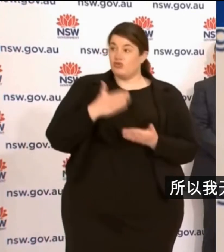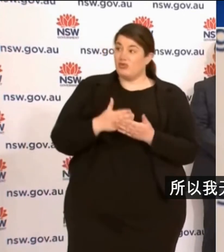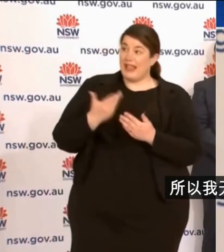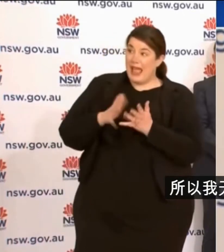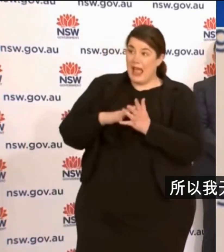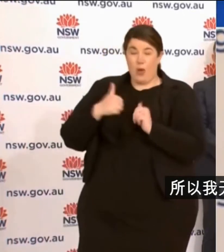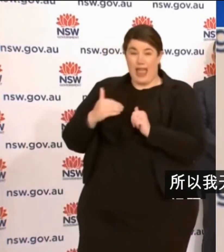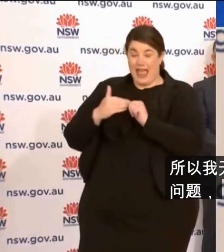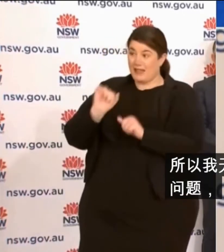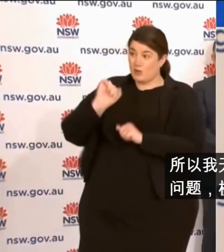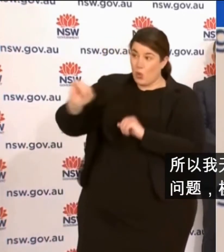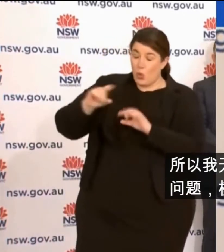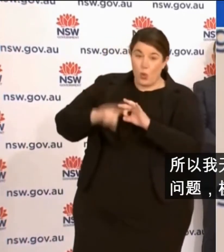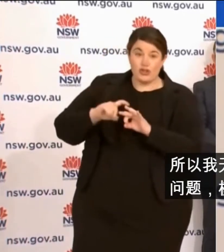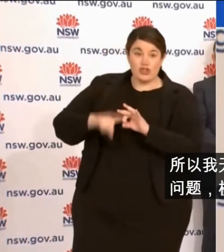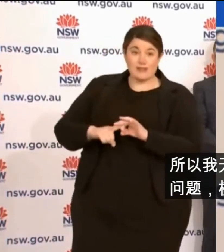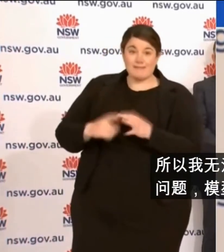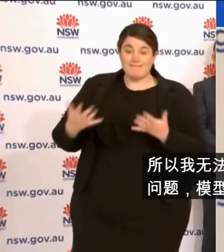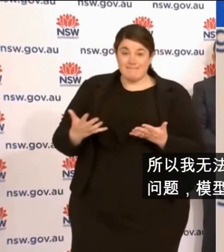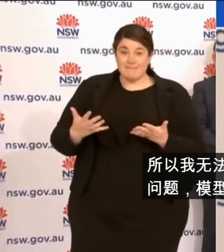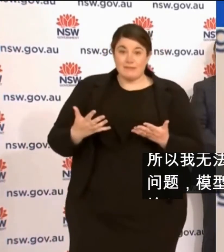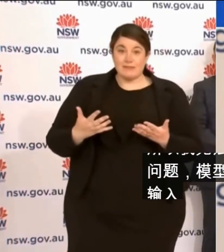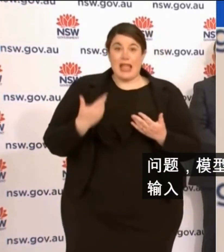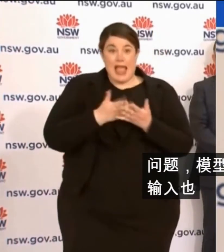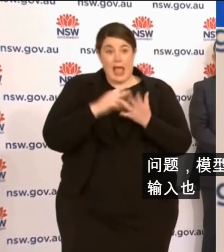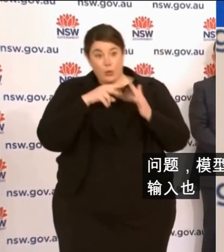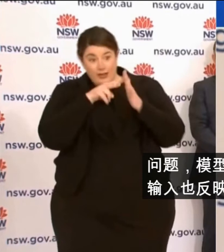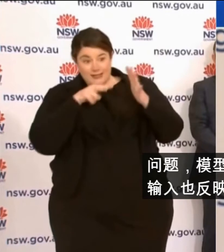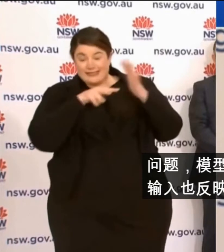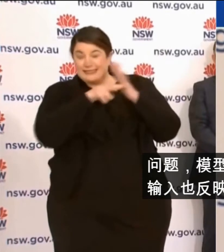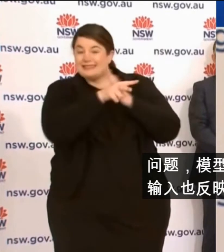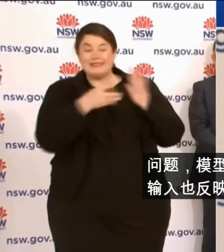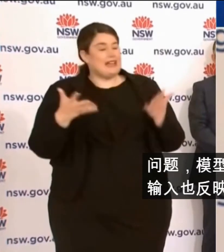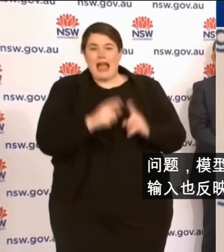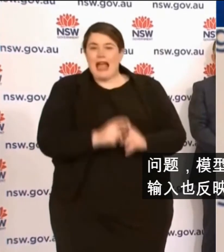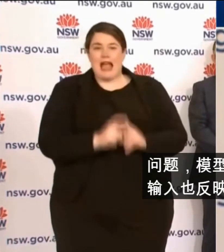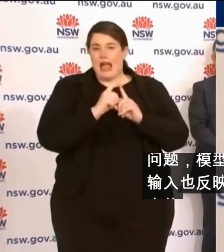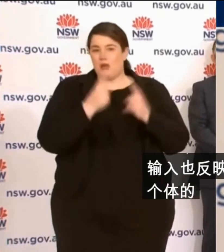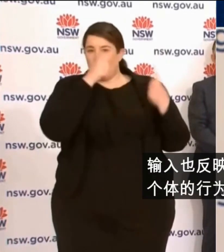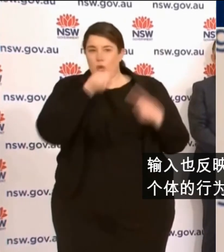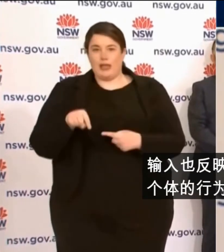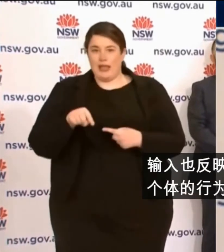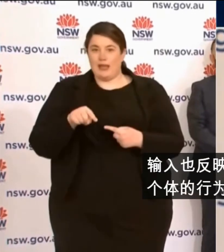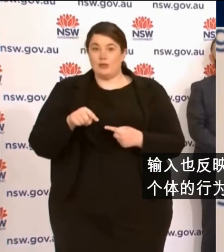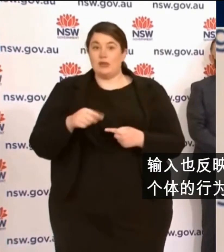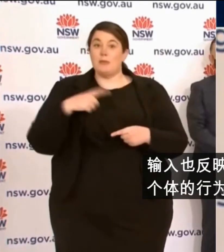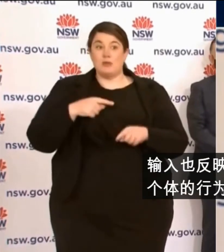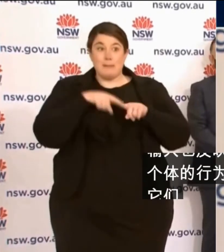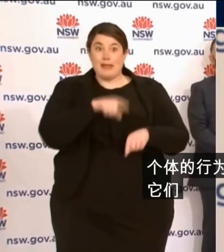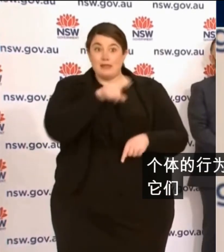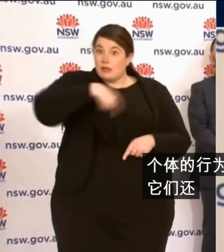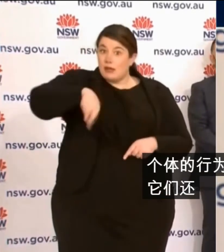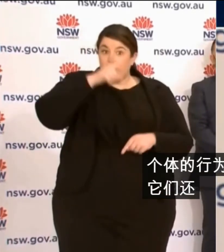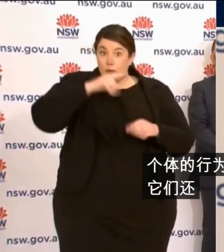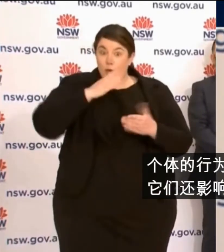question, the model is the model, but the inputs into the model also reflect how we as individuals behave.